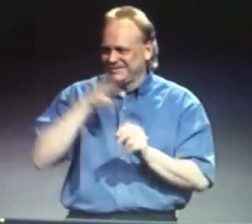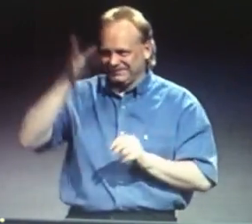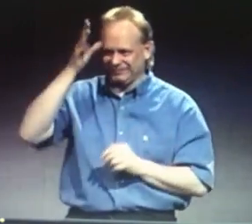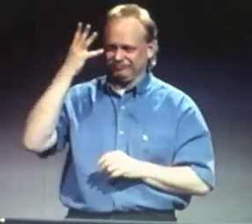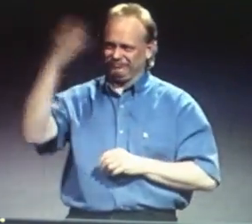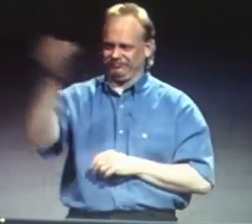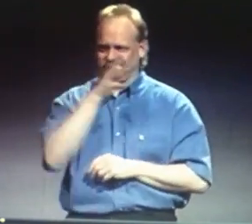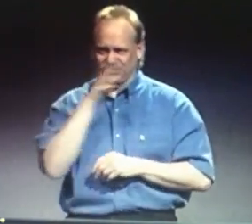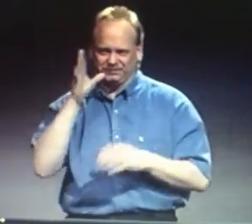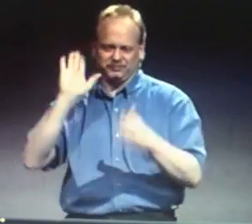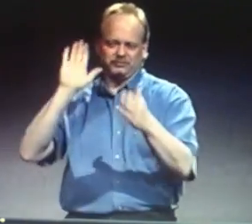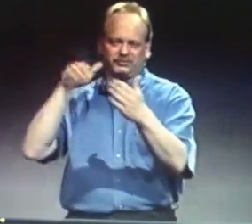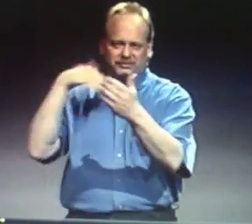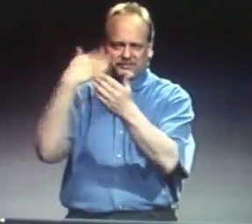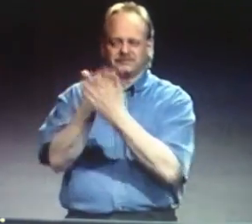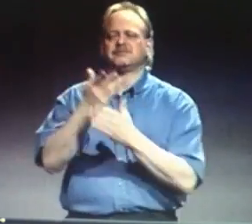was excited.